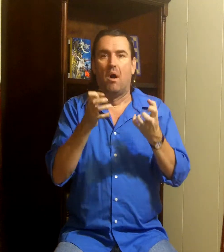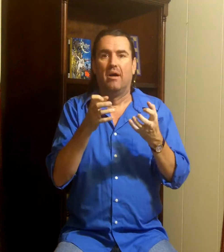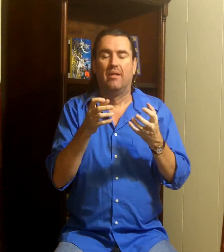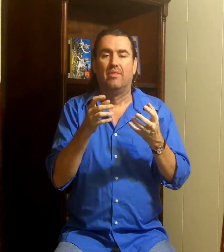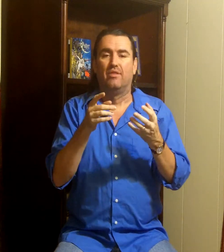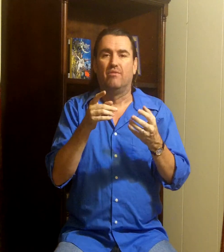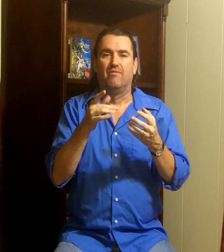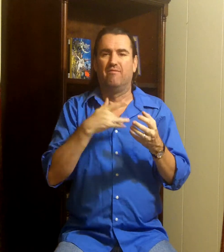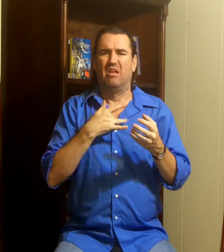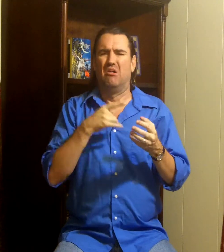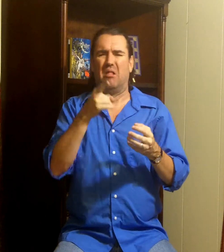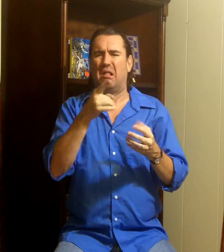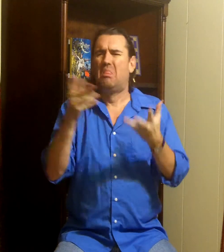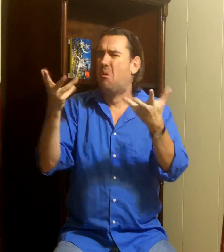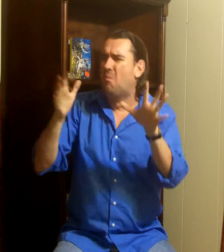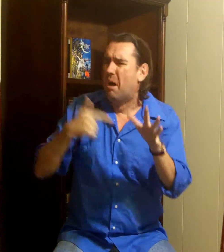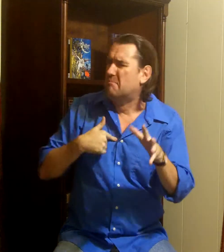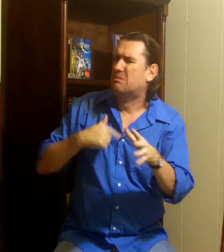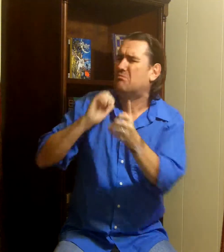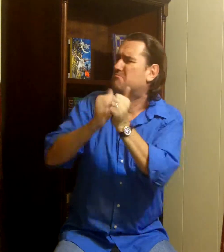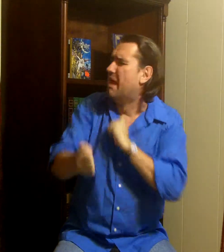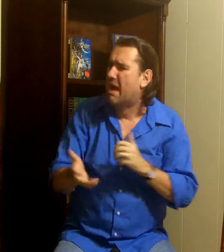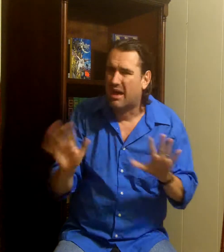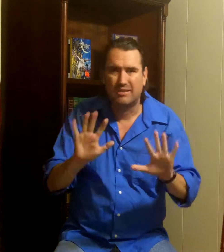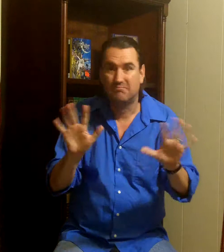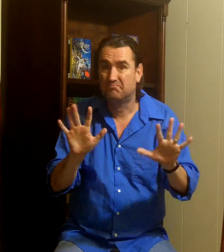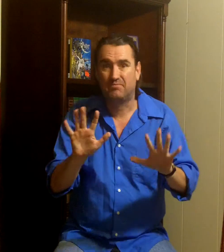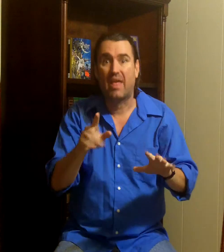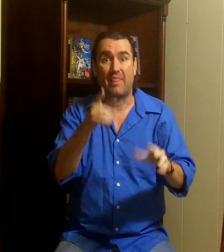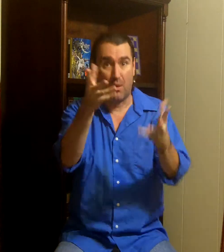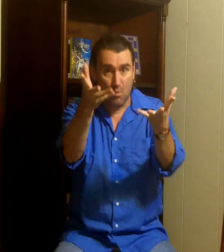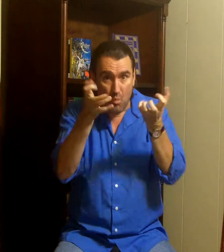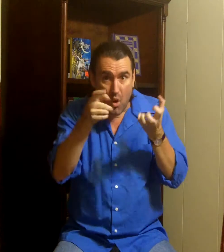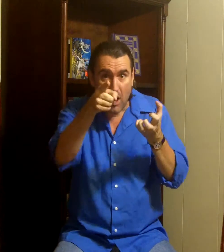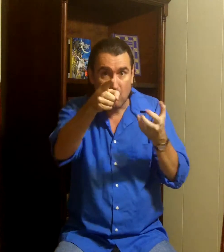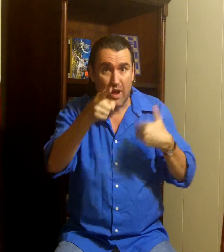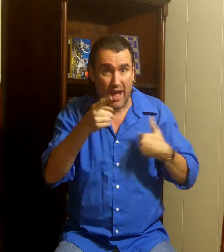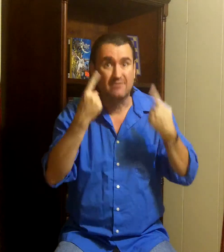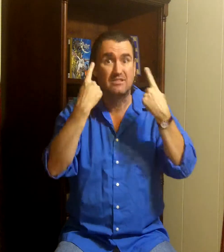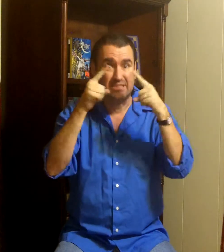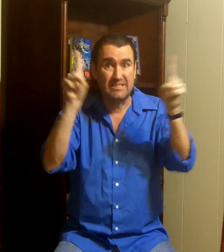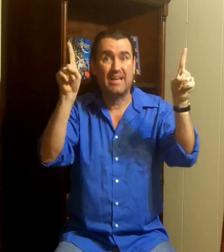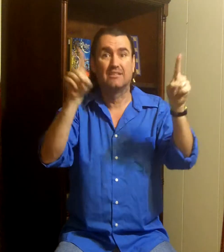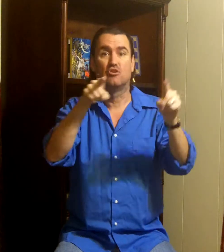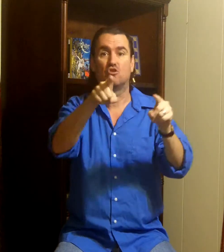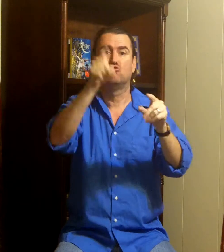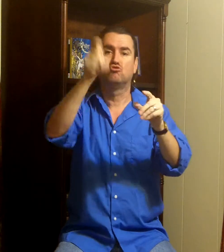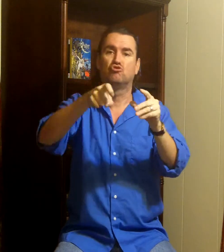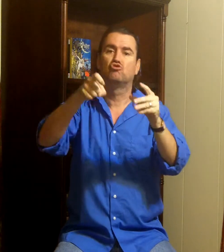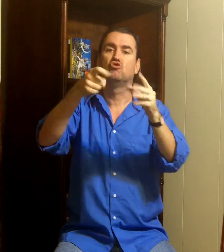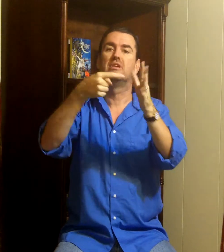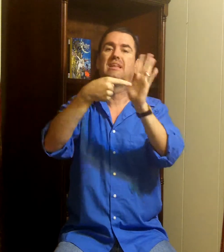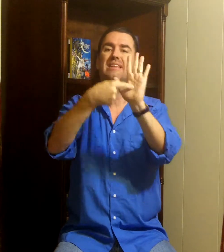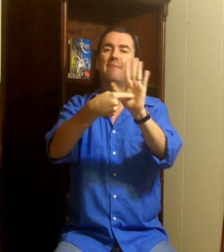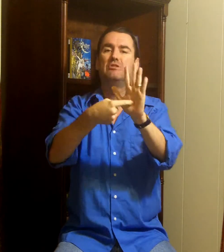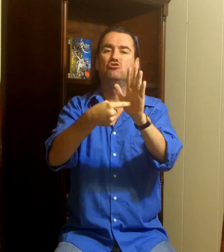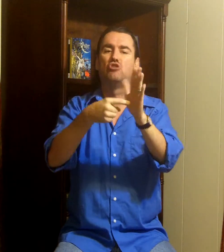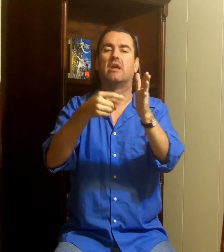able to demonstrate in your daily work if you work as an interpreter. So don't let fear be a reason on